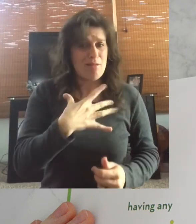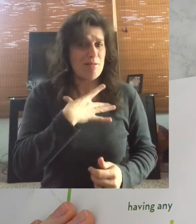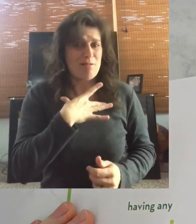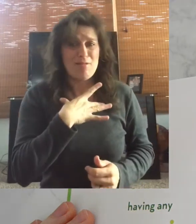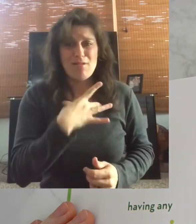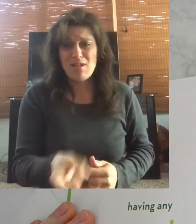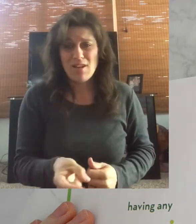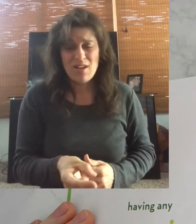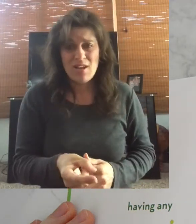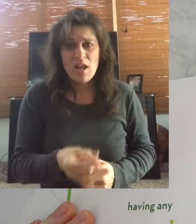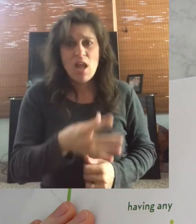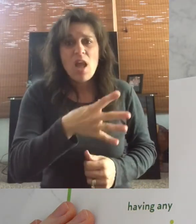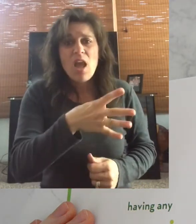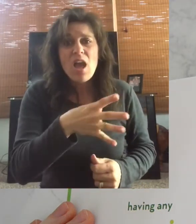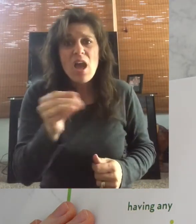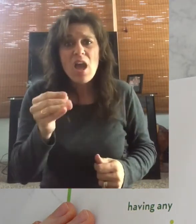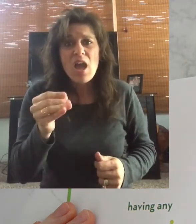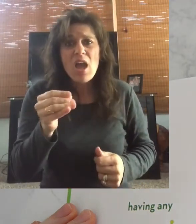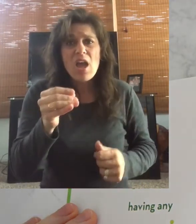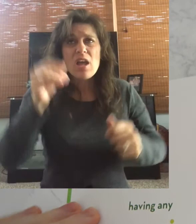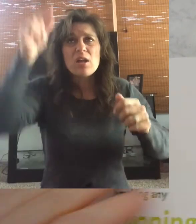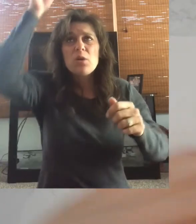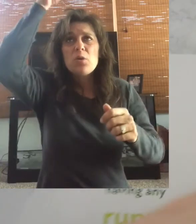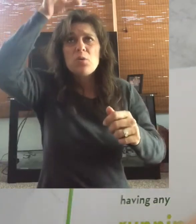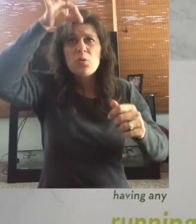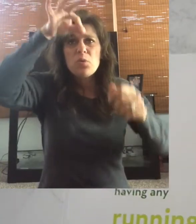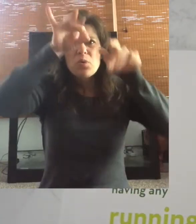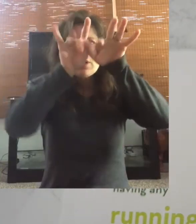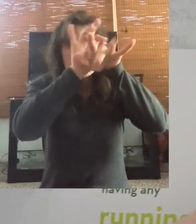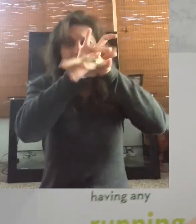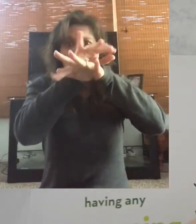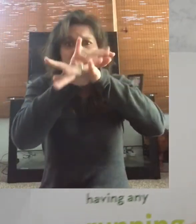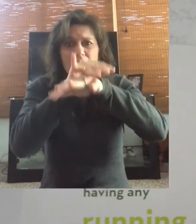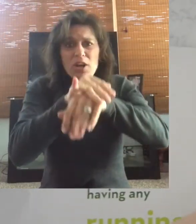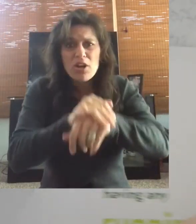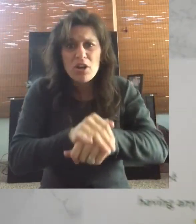smelly. Or a dangling spider.